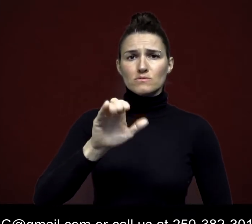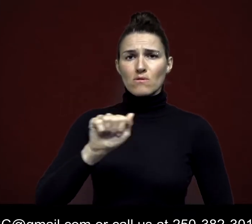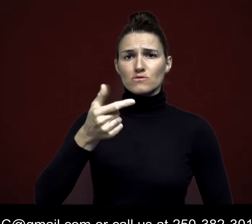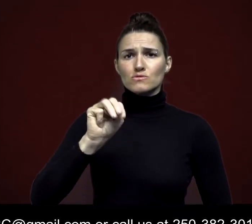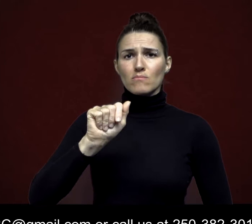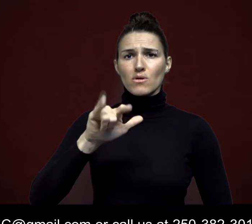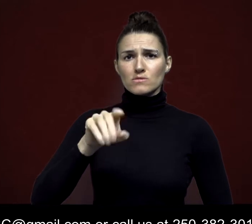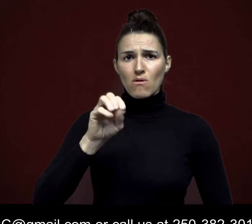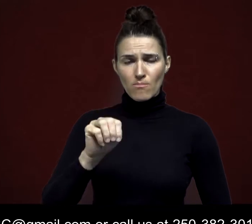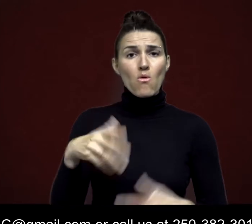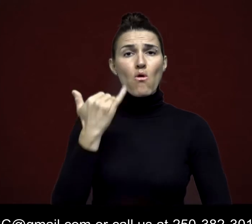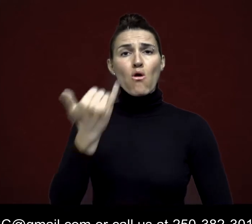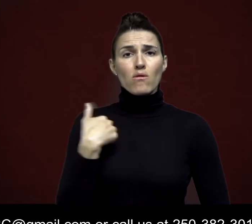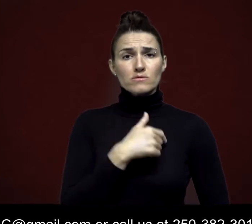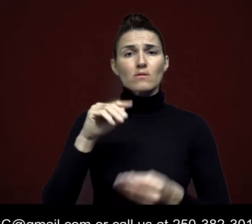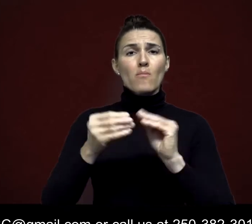contactvihrc@gmail.com or call us at